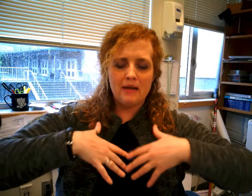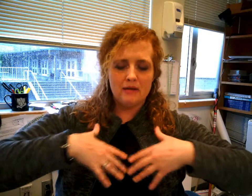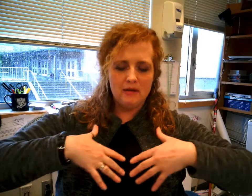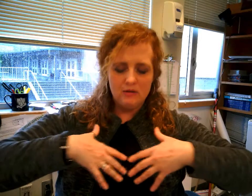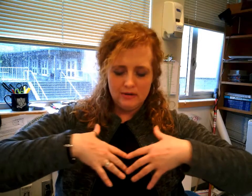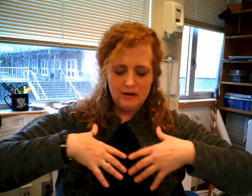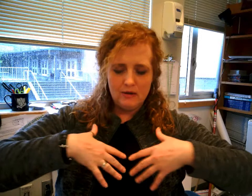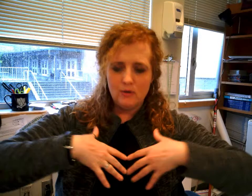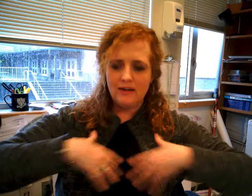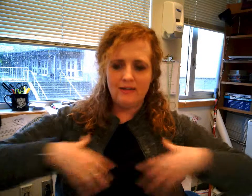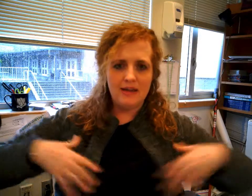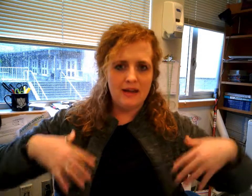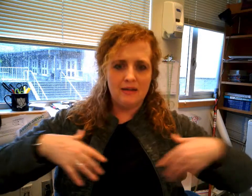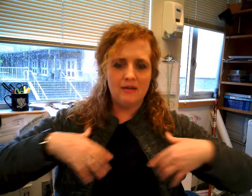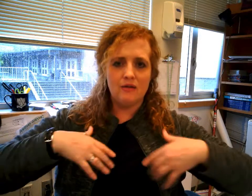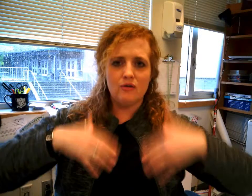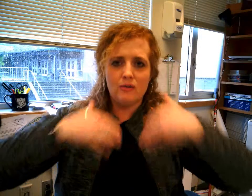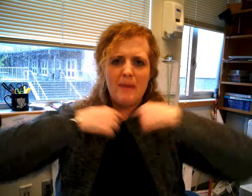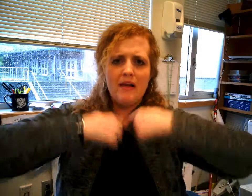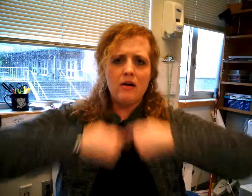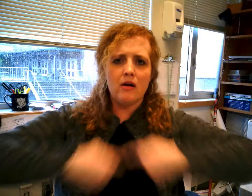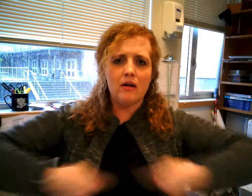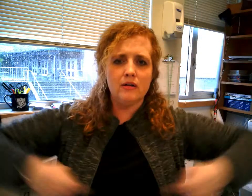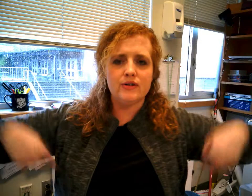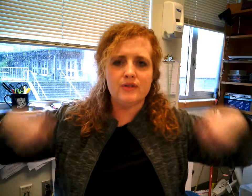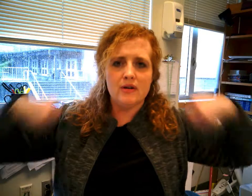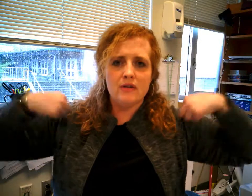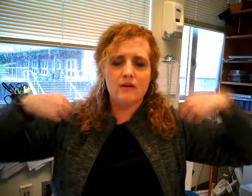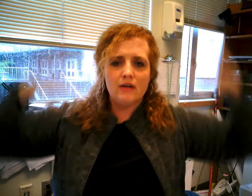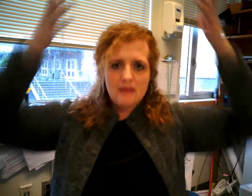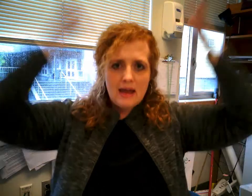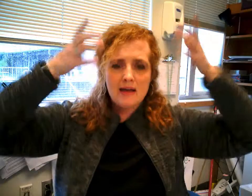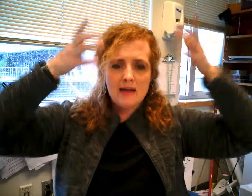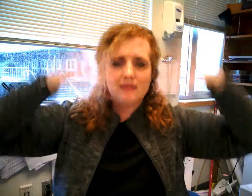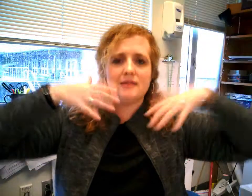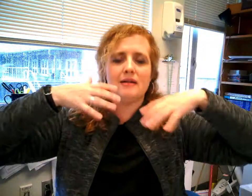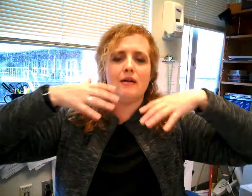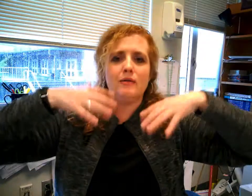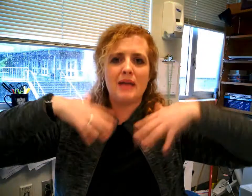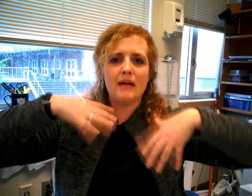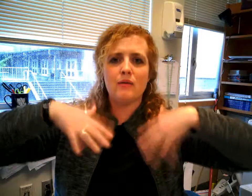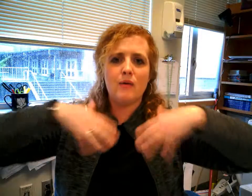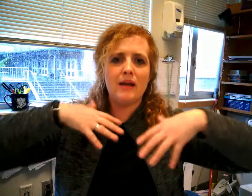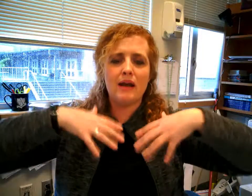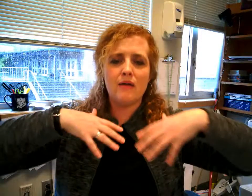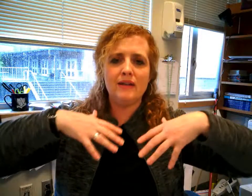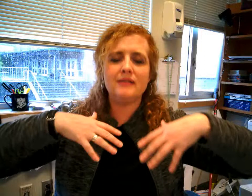the old days, they had the big collars on there and the hats, the black and white outfits.